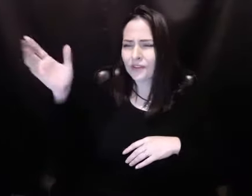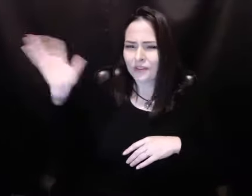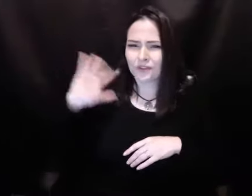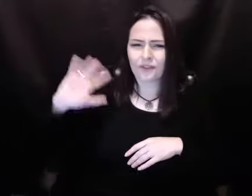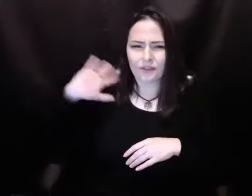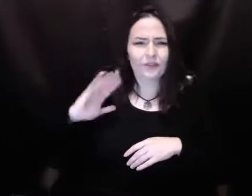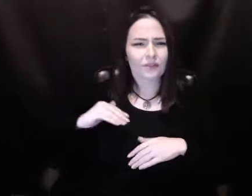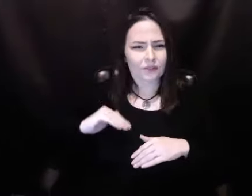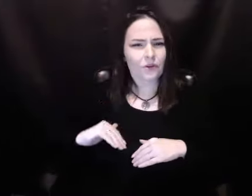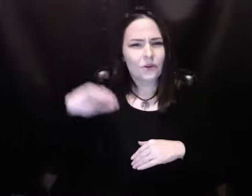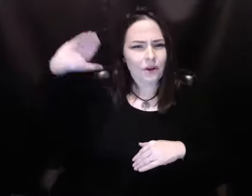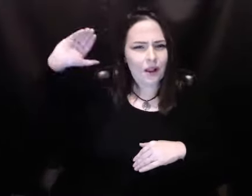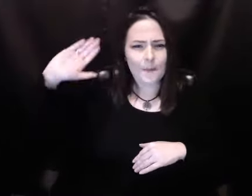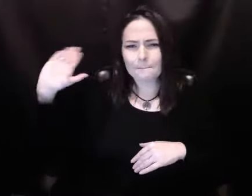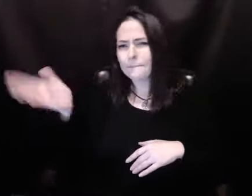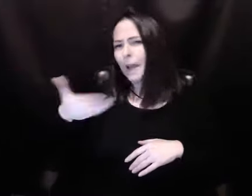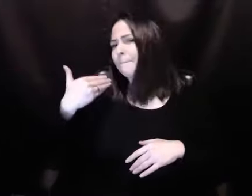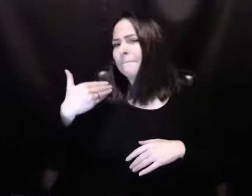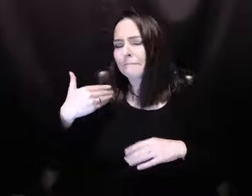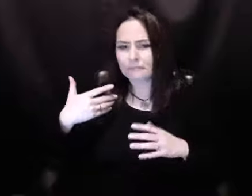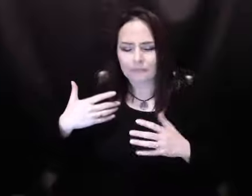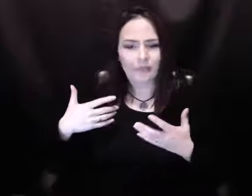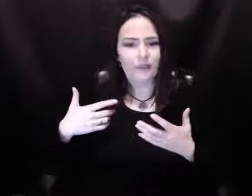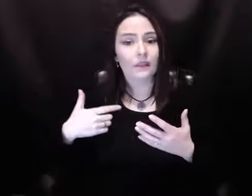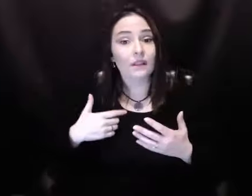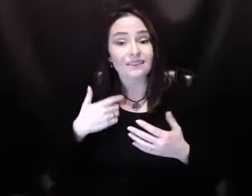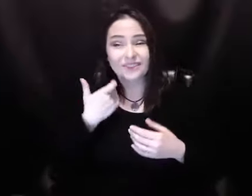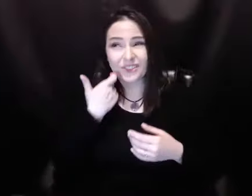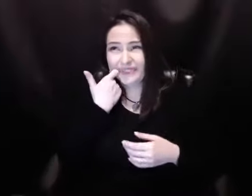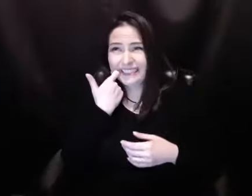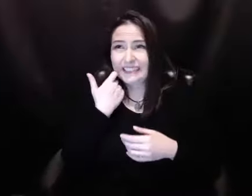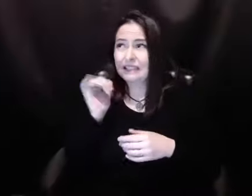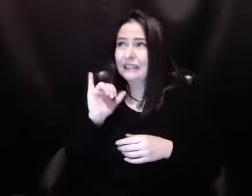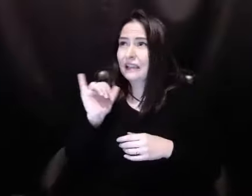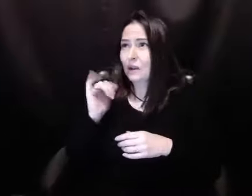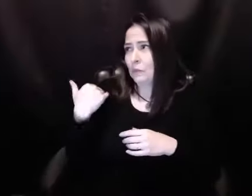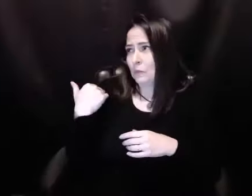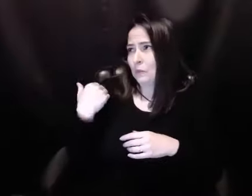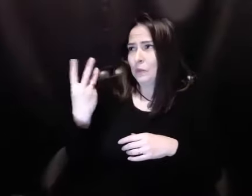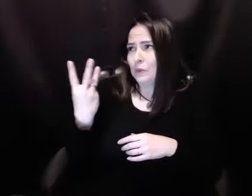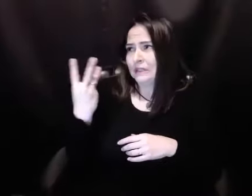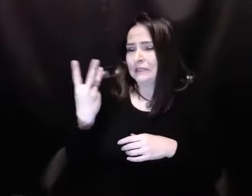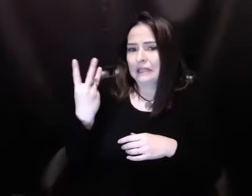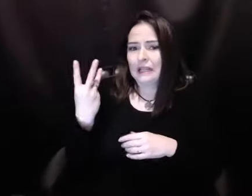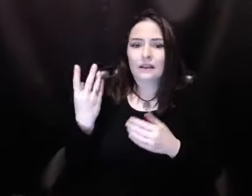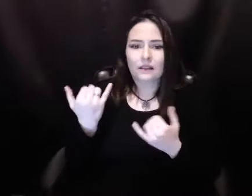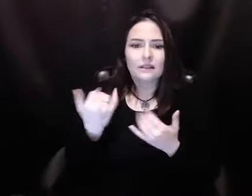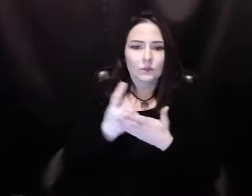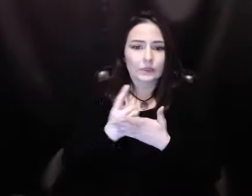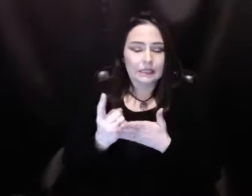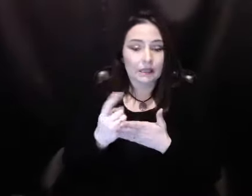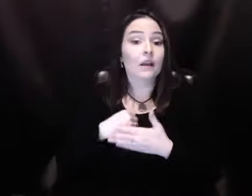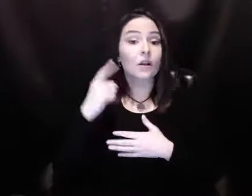my daughter turned 2, there was quite a bit of upheaval in our own home, and this made me